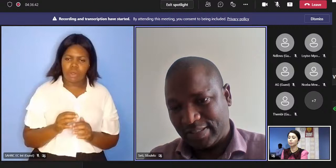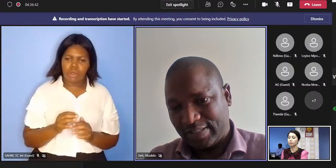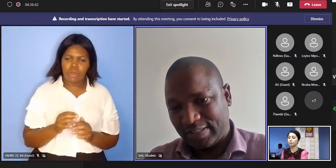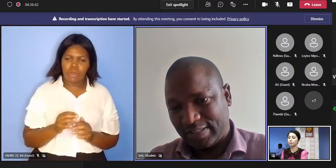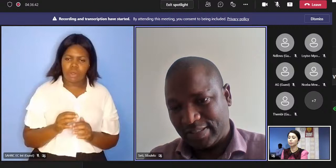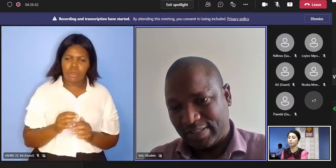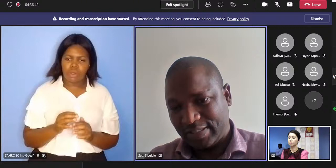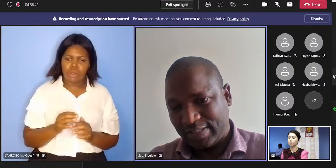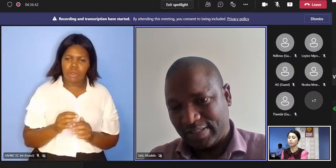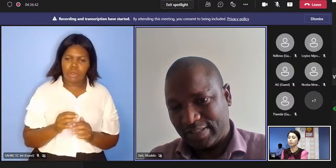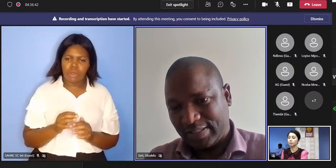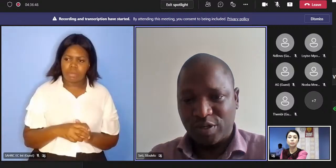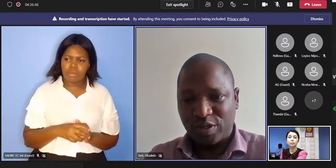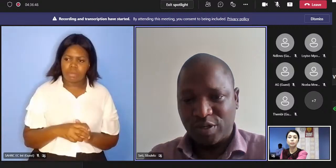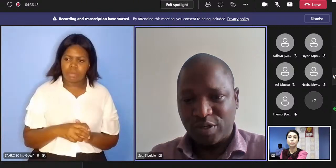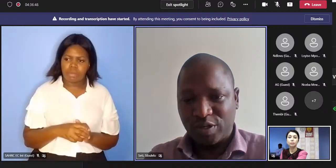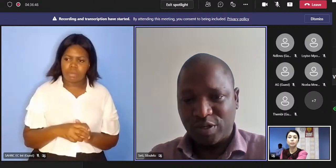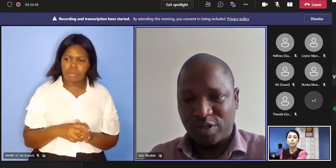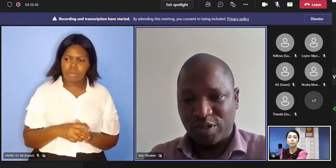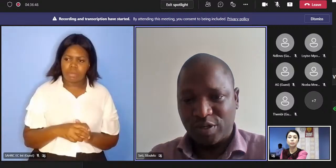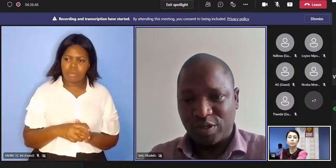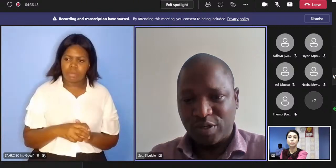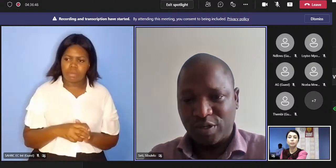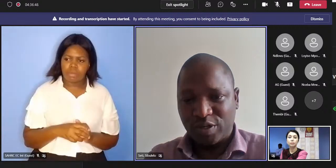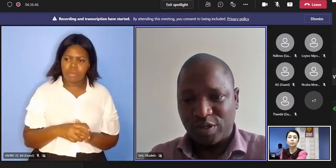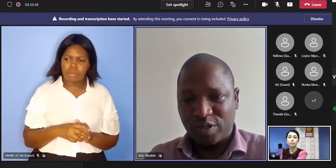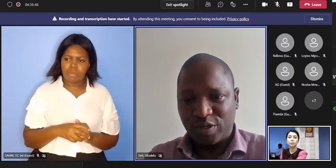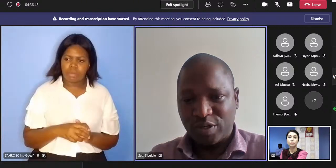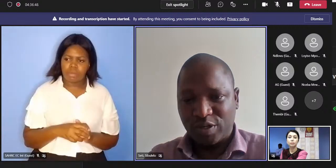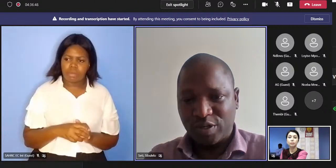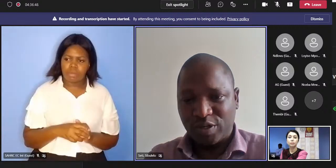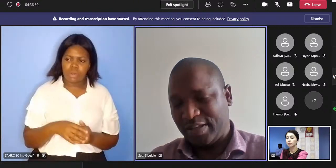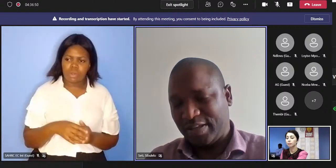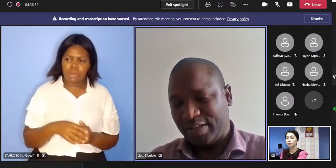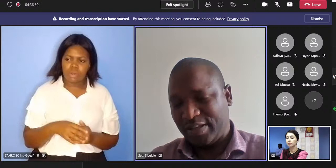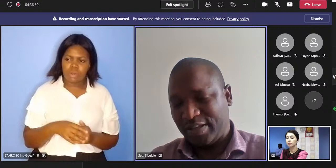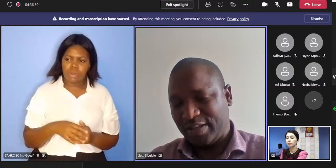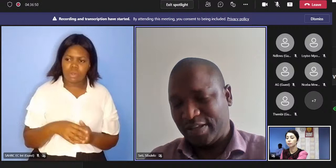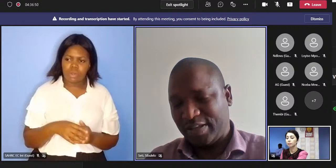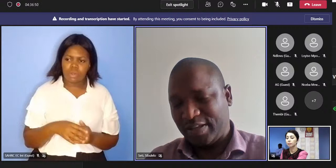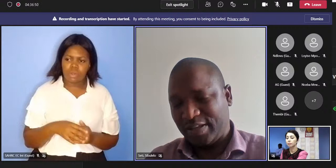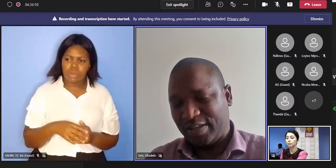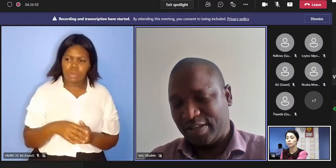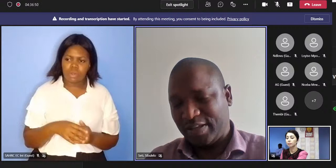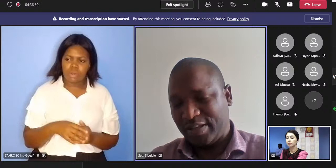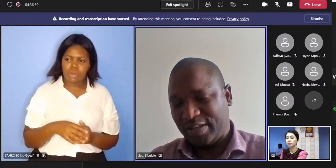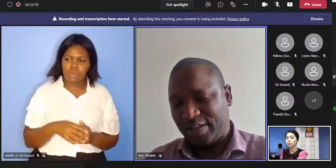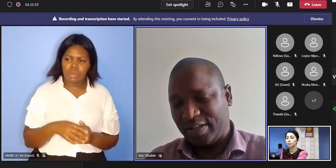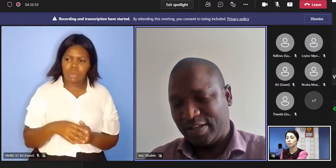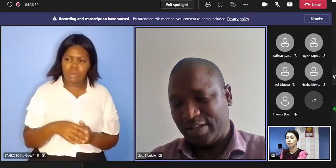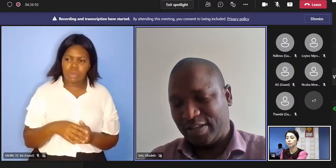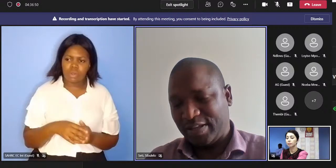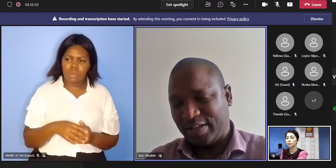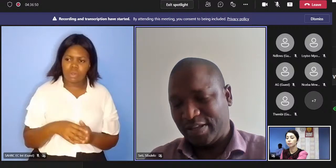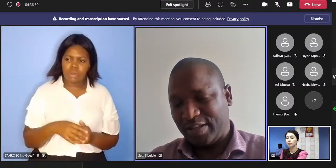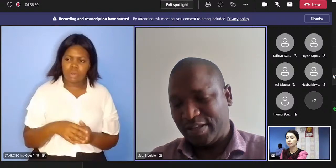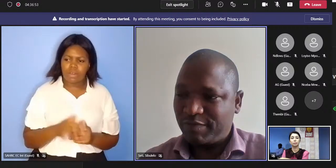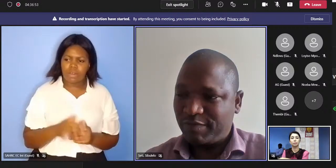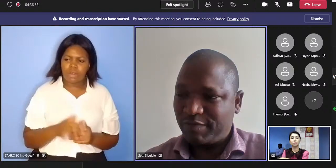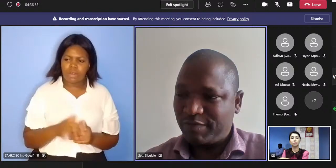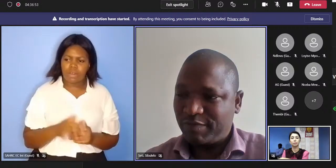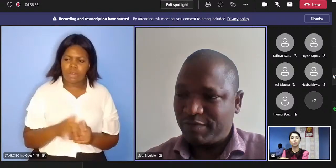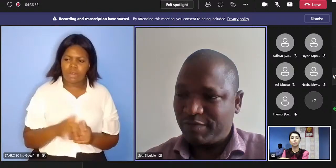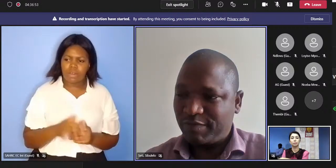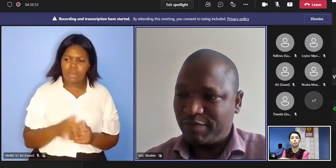be resources allocated to that, and in the past that has been the challenge. For me, if